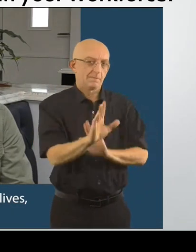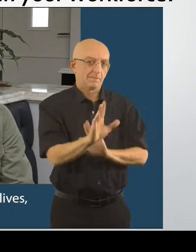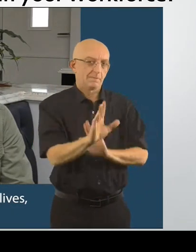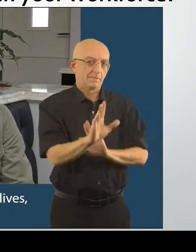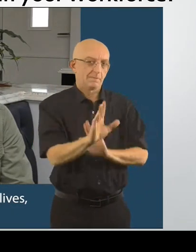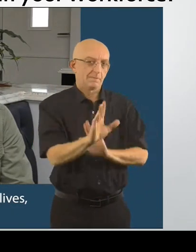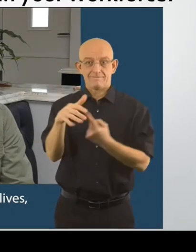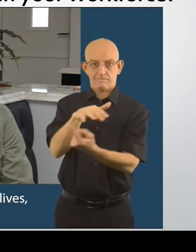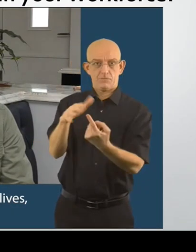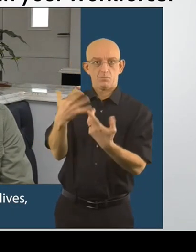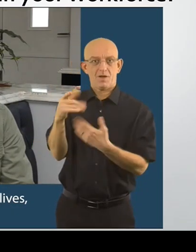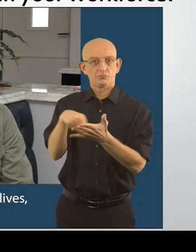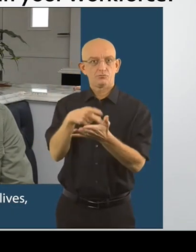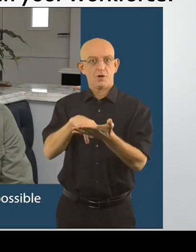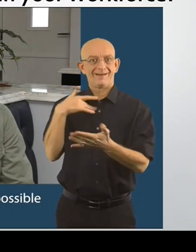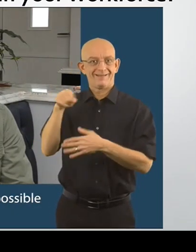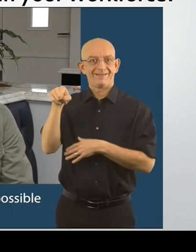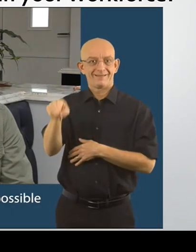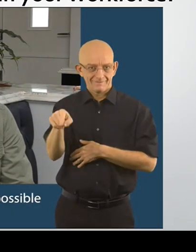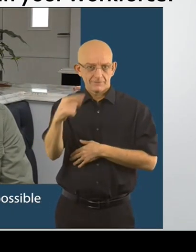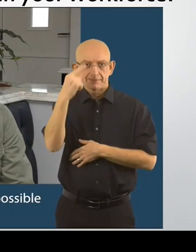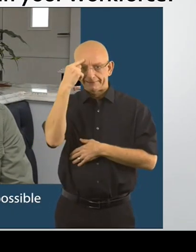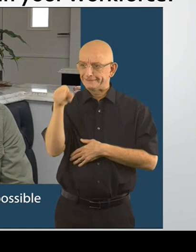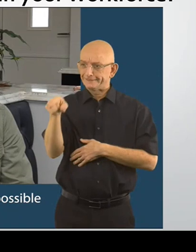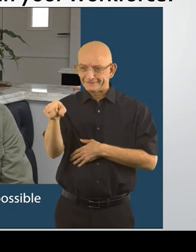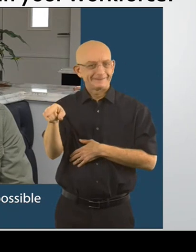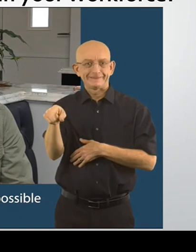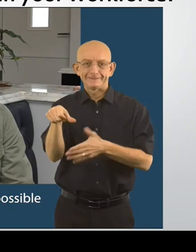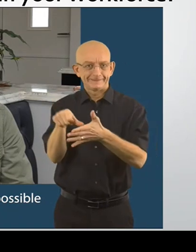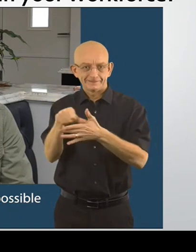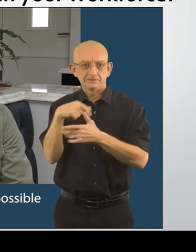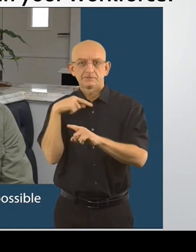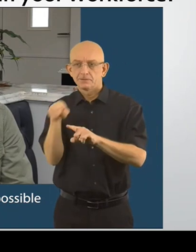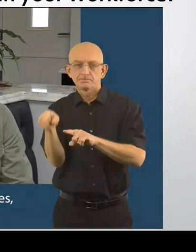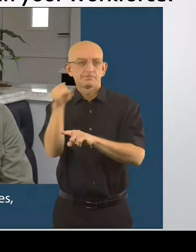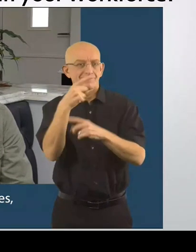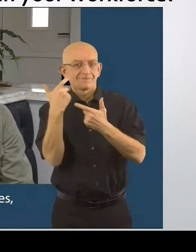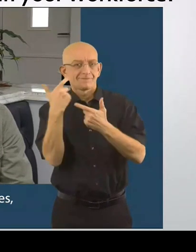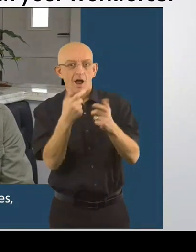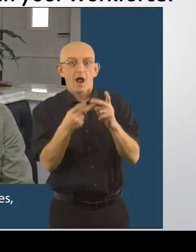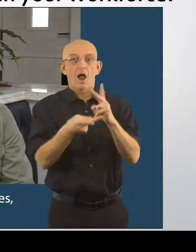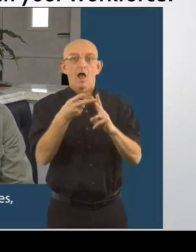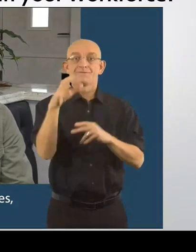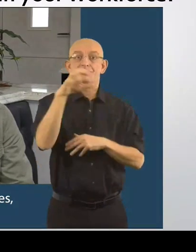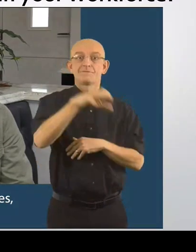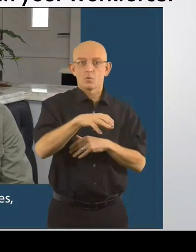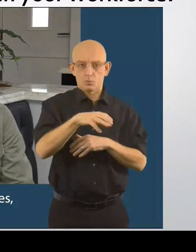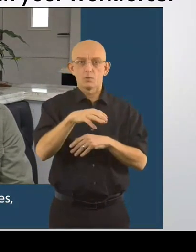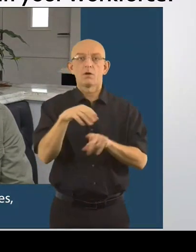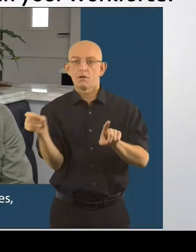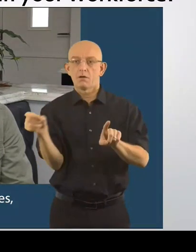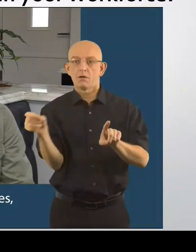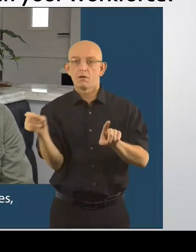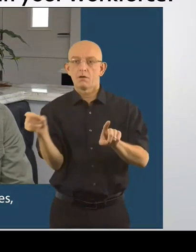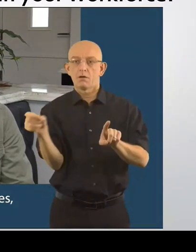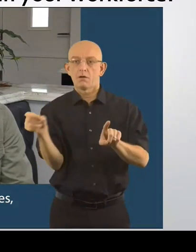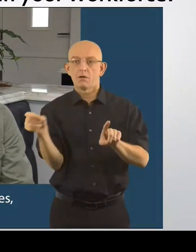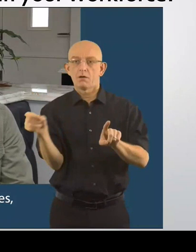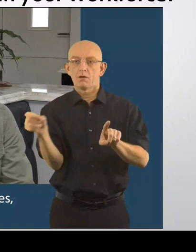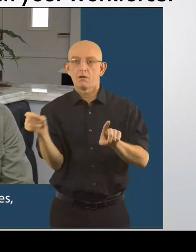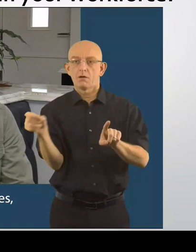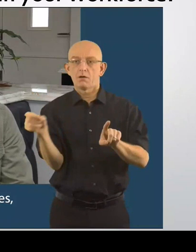across the area where John lives to try and make them accessible wherever possible. And that's led to moving a few venues